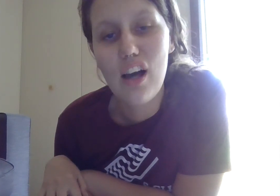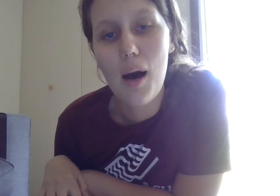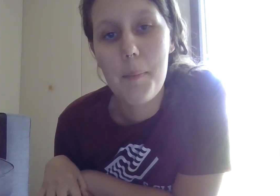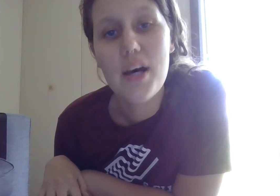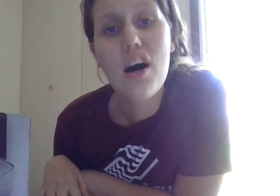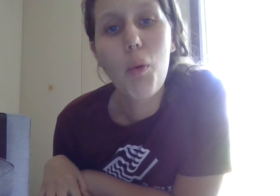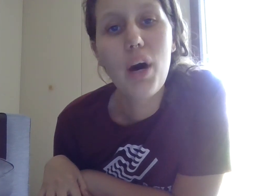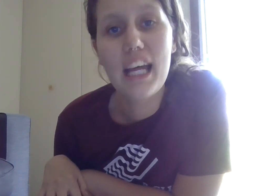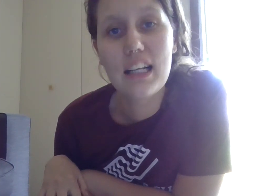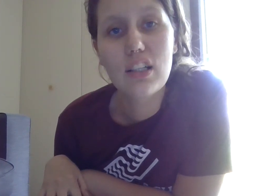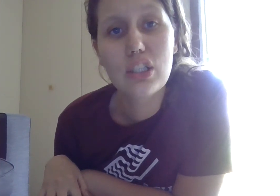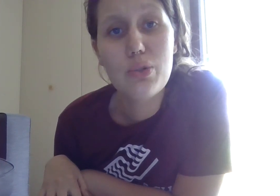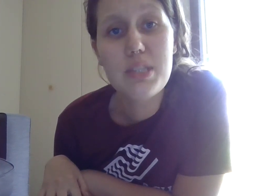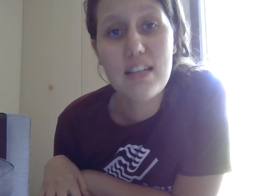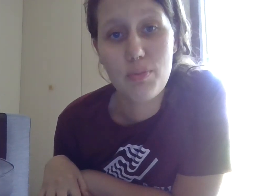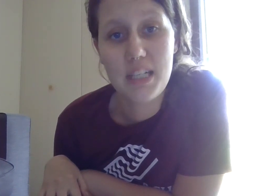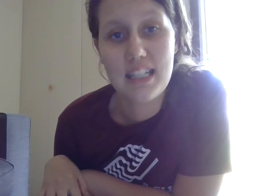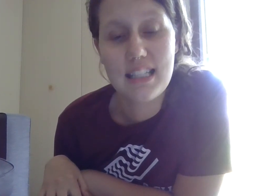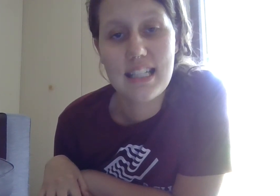up what inclusive means.